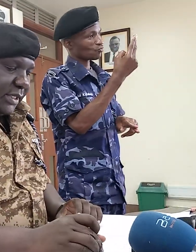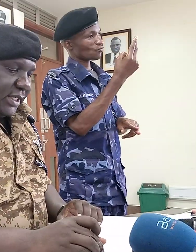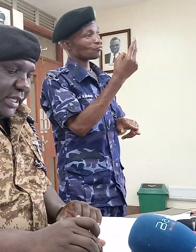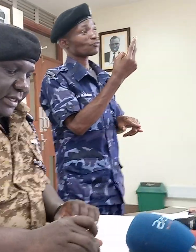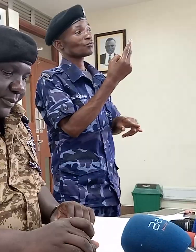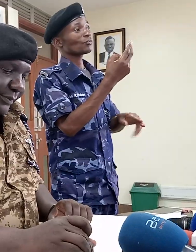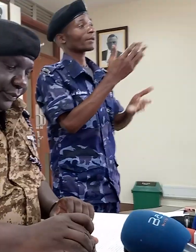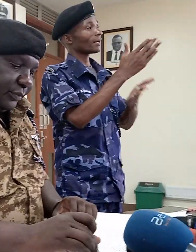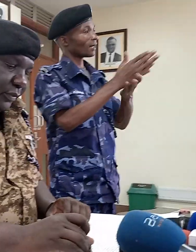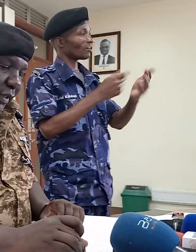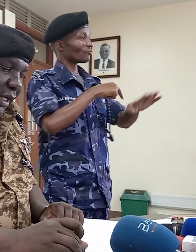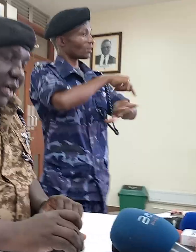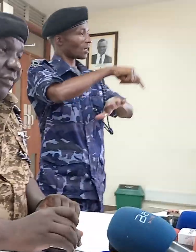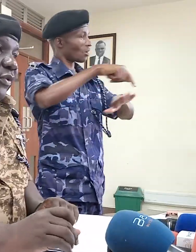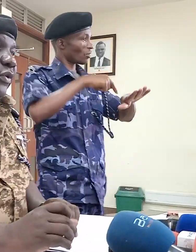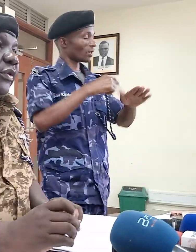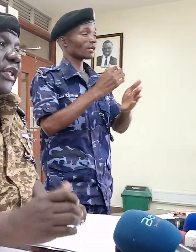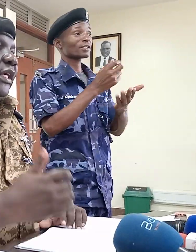5:30 midday,